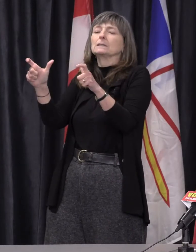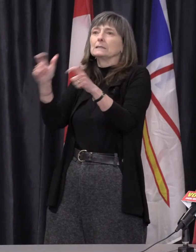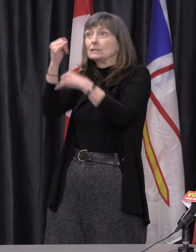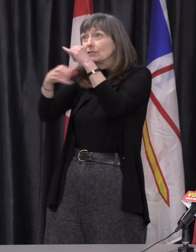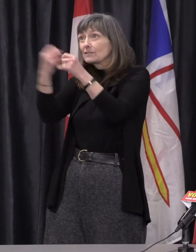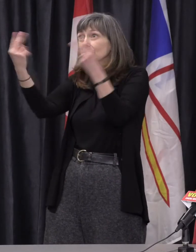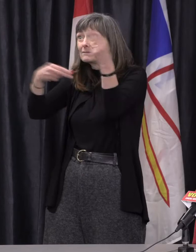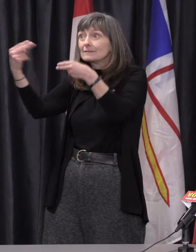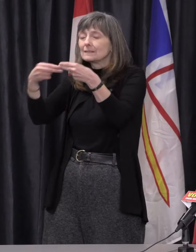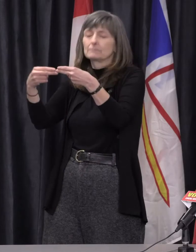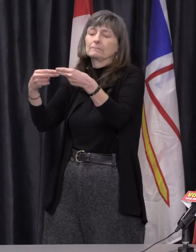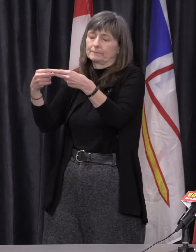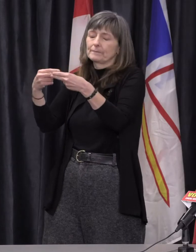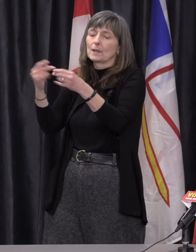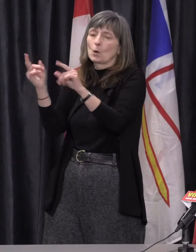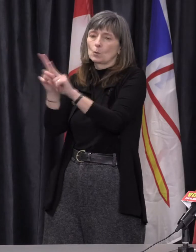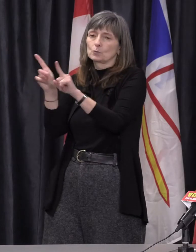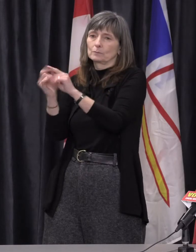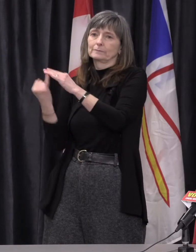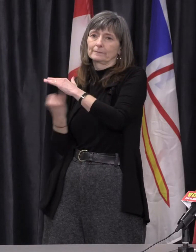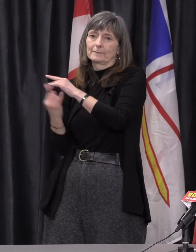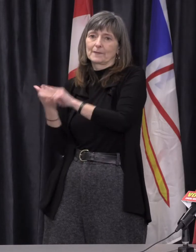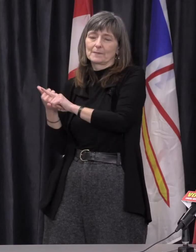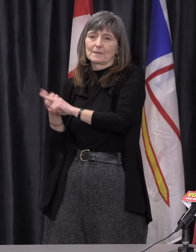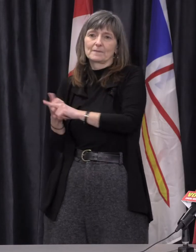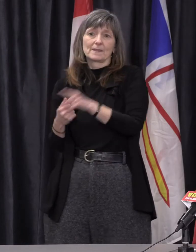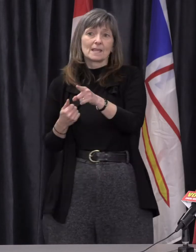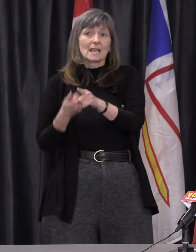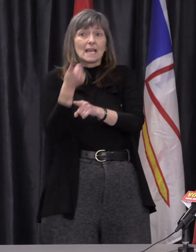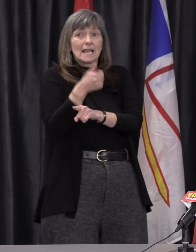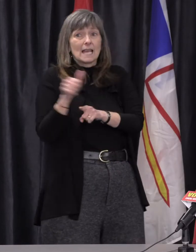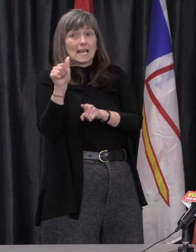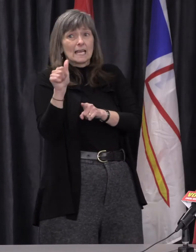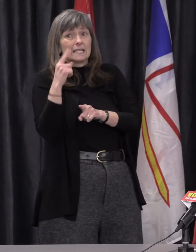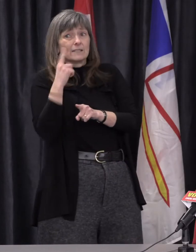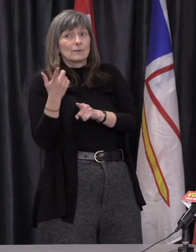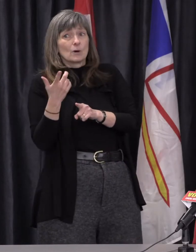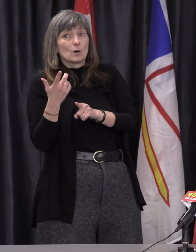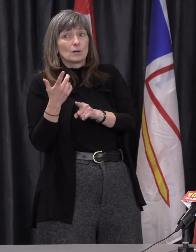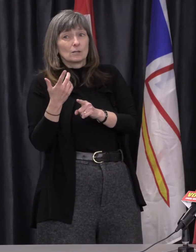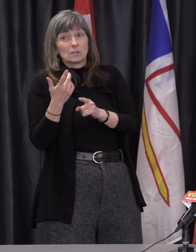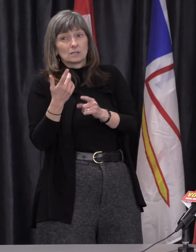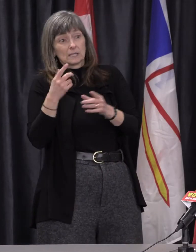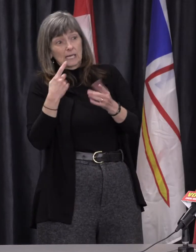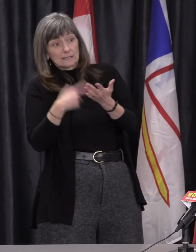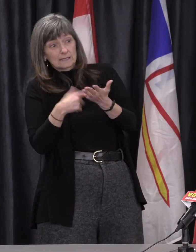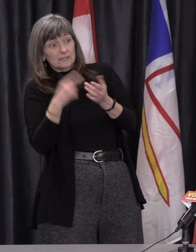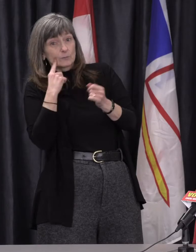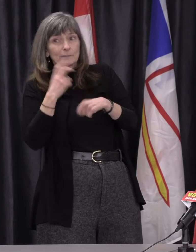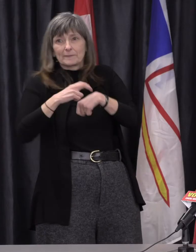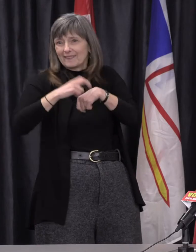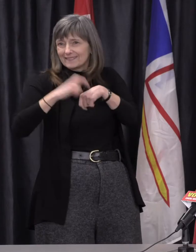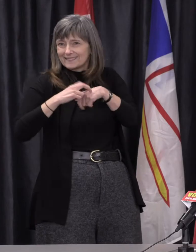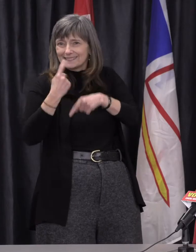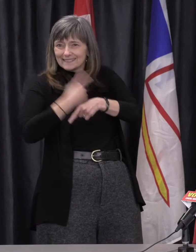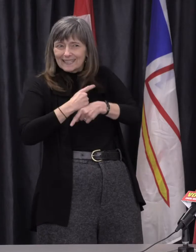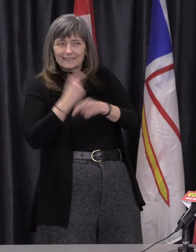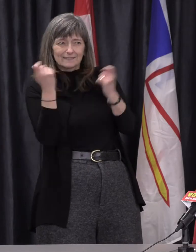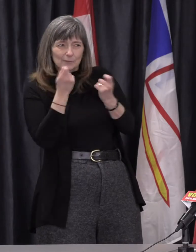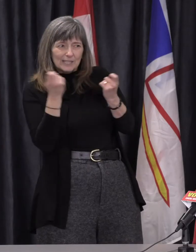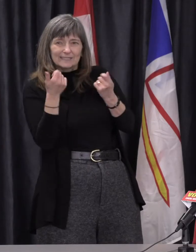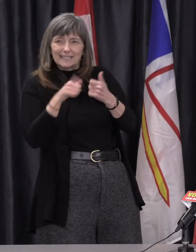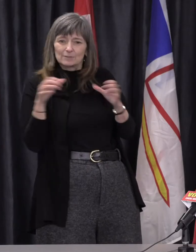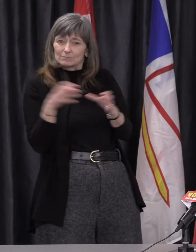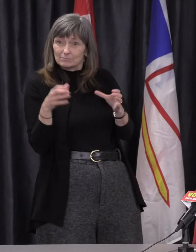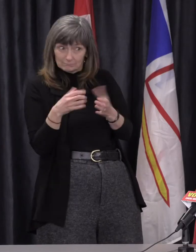ignoring some of the recommendations for social distancing right now in terms with St. Patrick's Day celebration? So we would certainly recommend